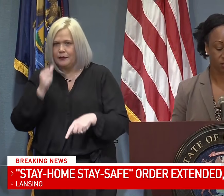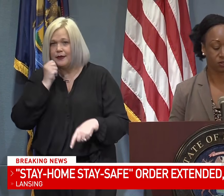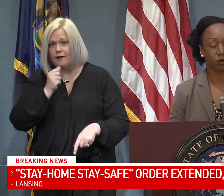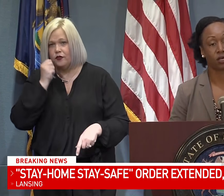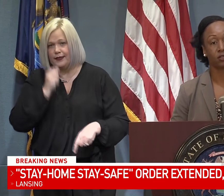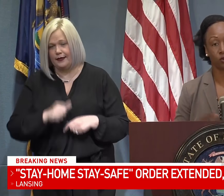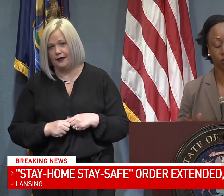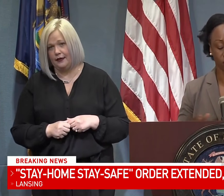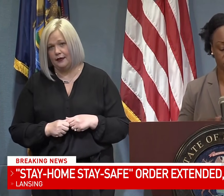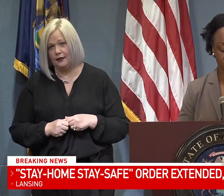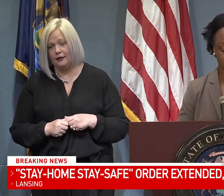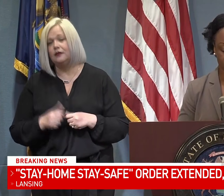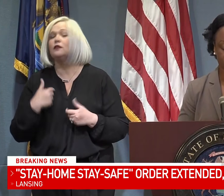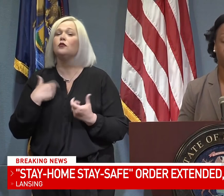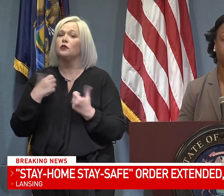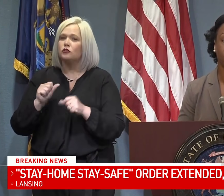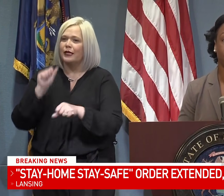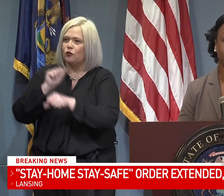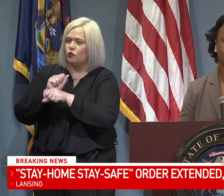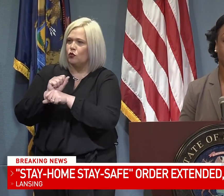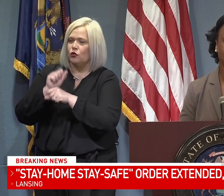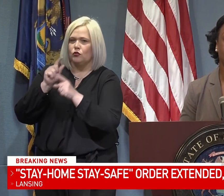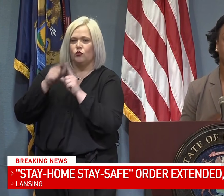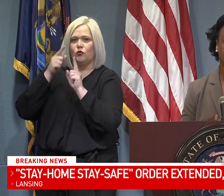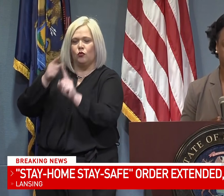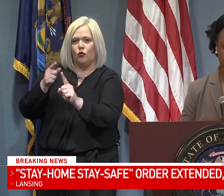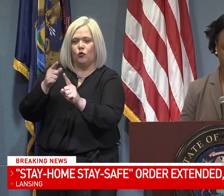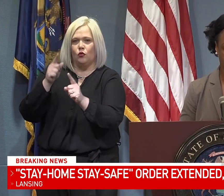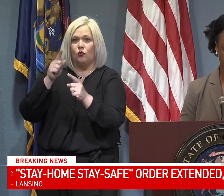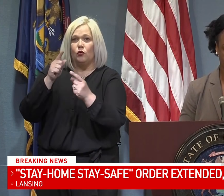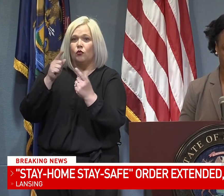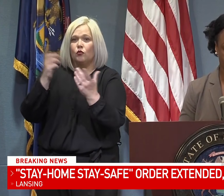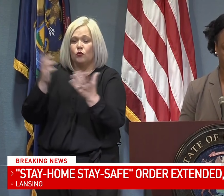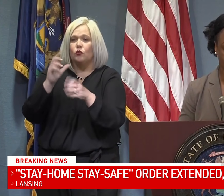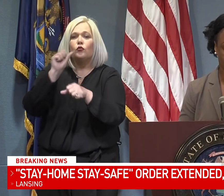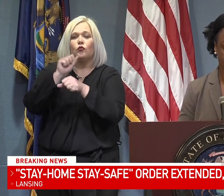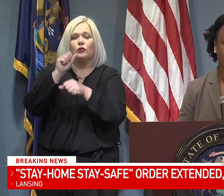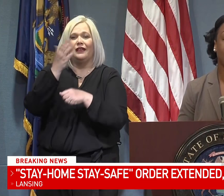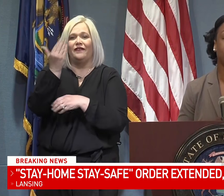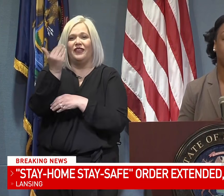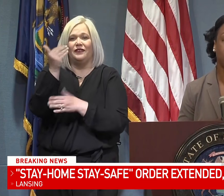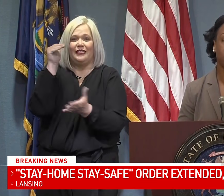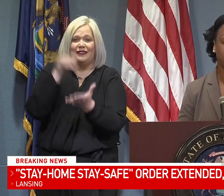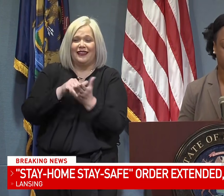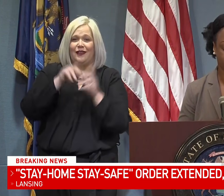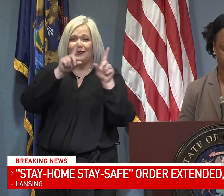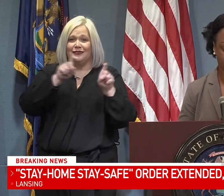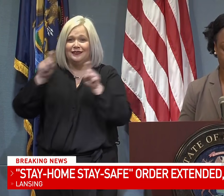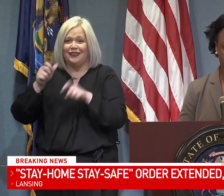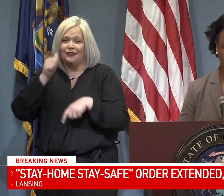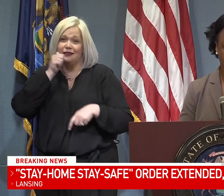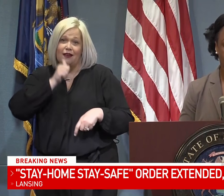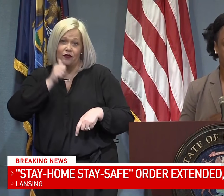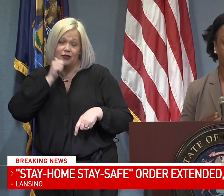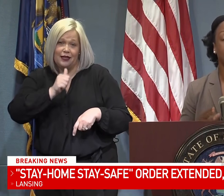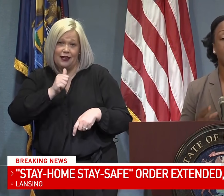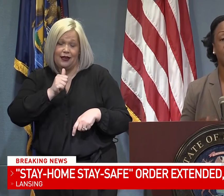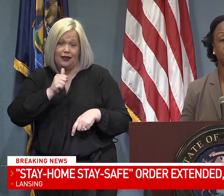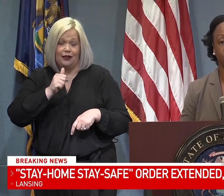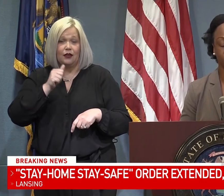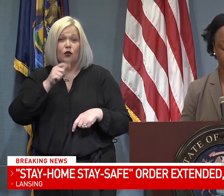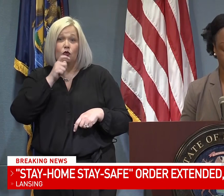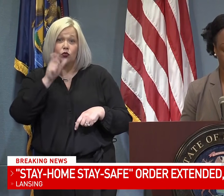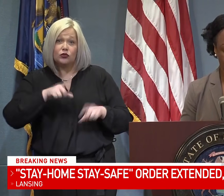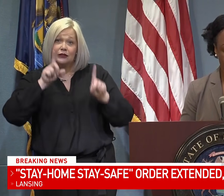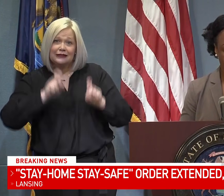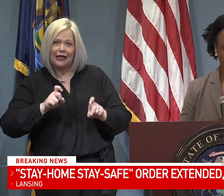diligently to work towards the state's goal of 15,000 tests per day and targeting those for testing who are at